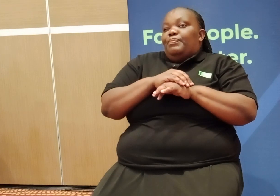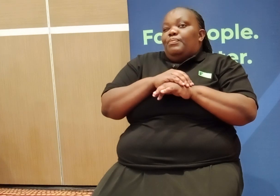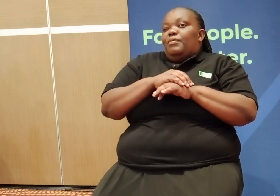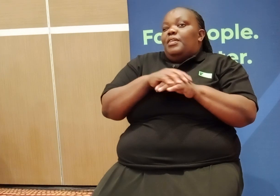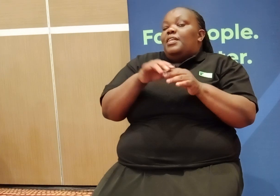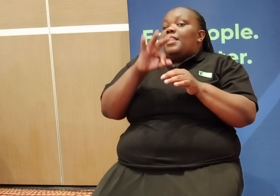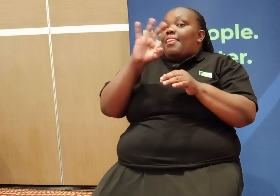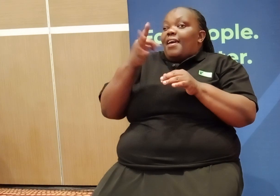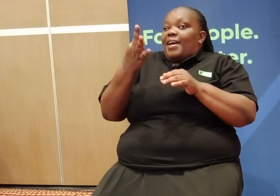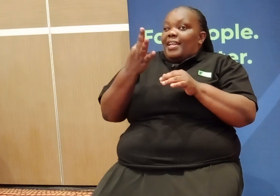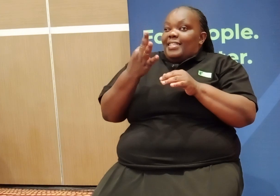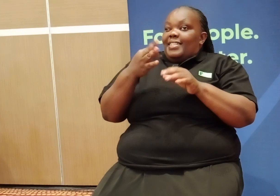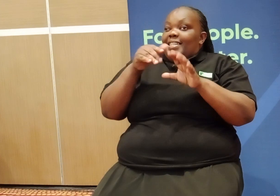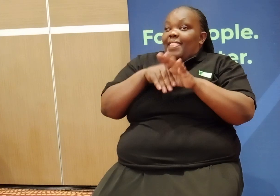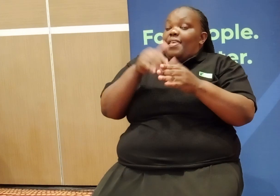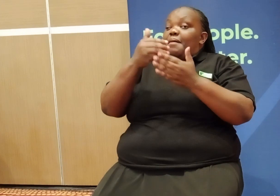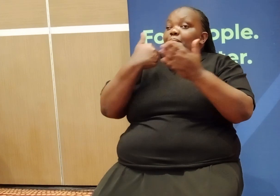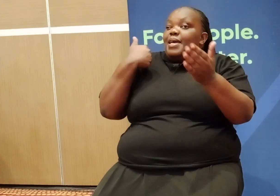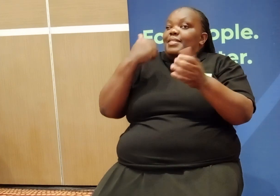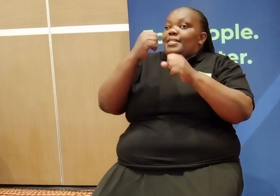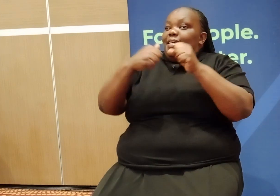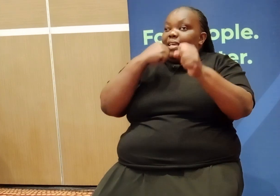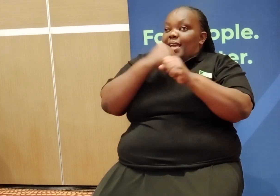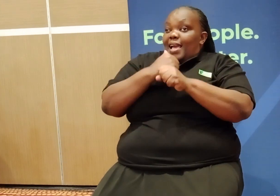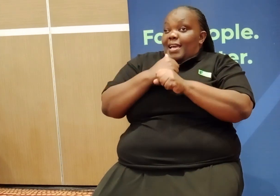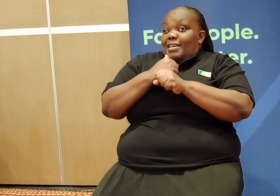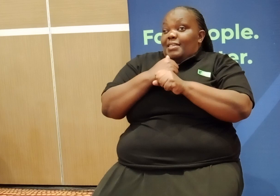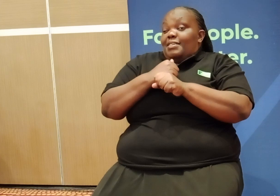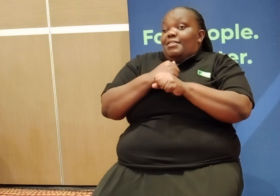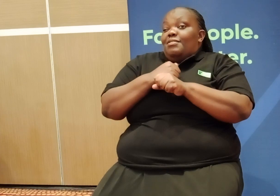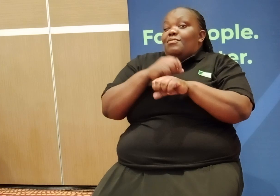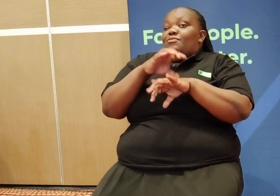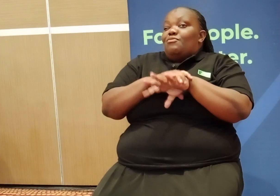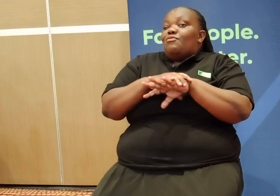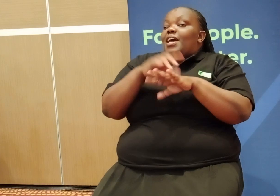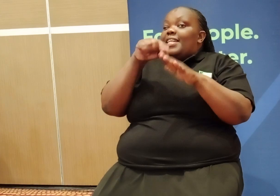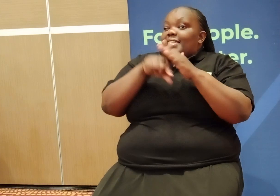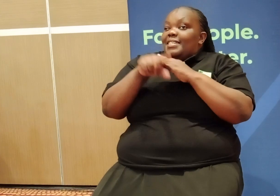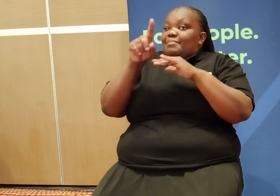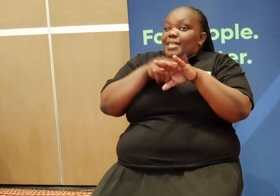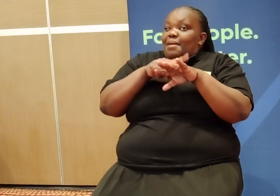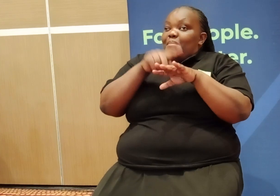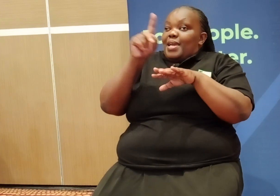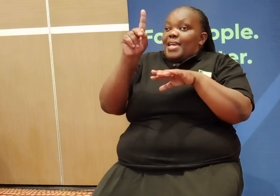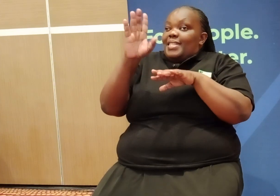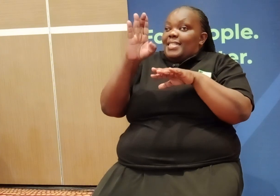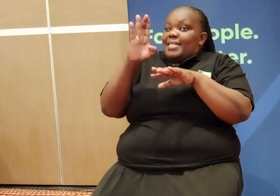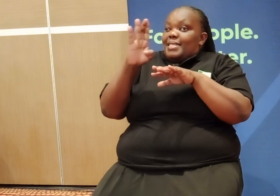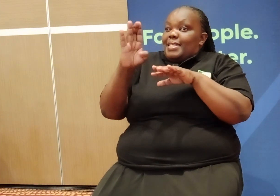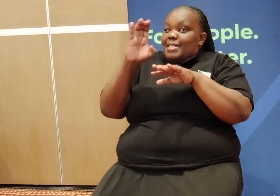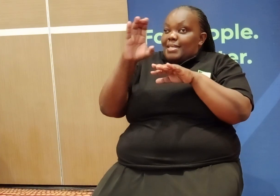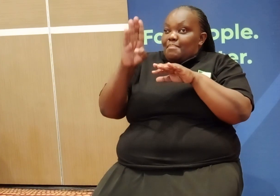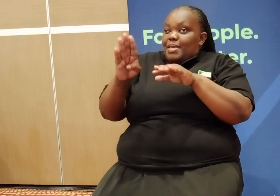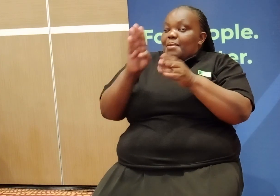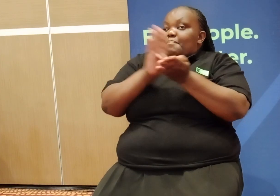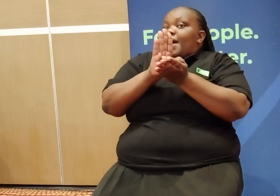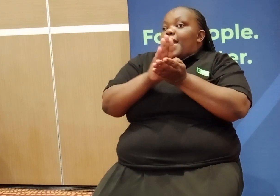Third, in the past year, we took a deep dive into KCB Bank Kenya to deal with